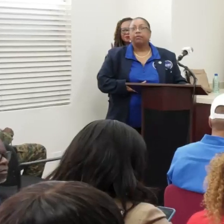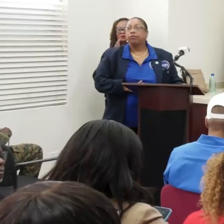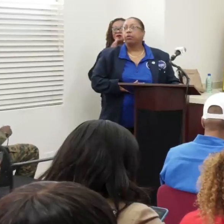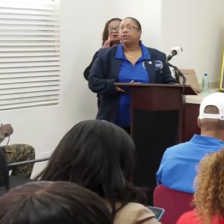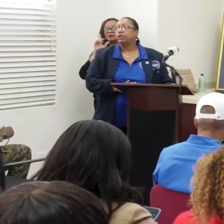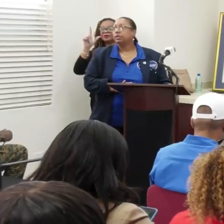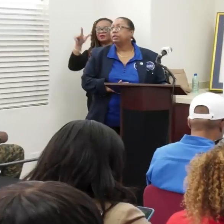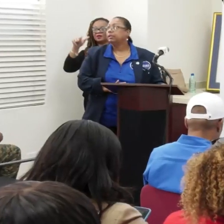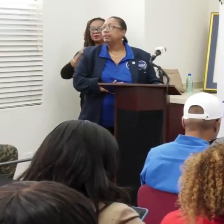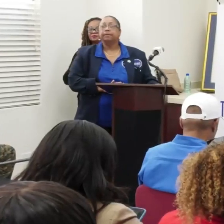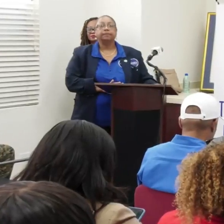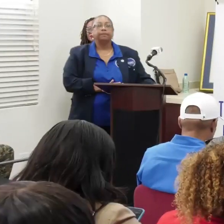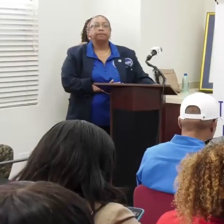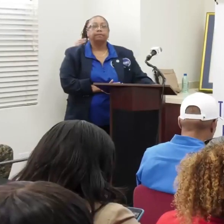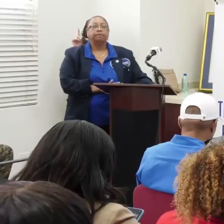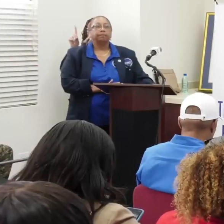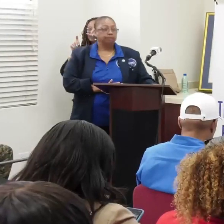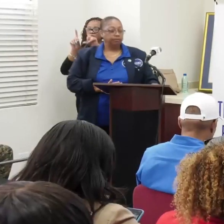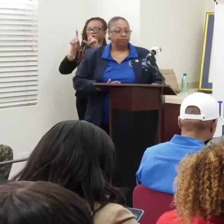Any further questions?